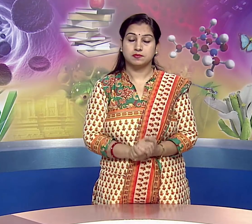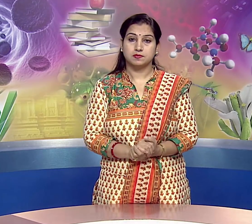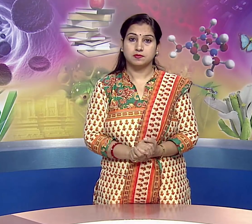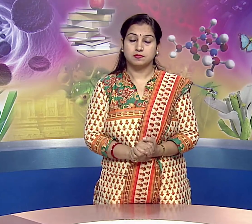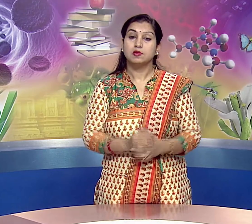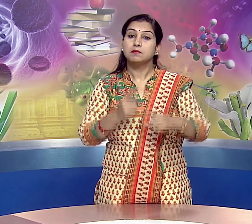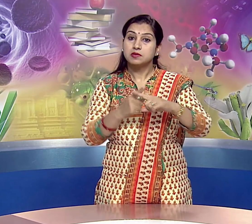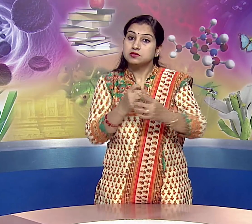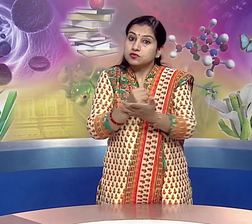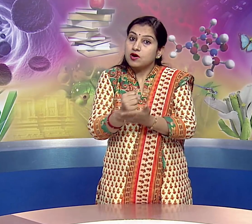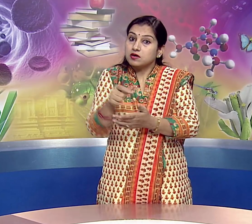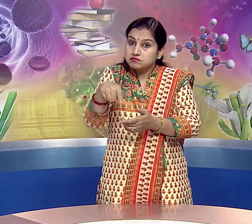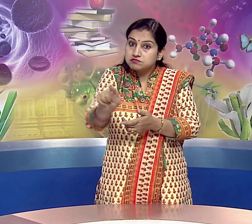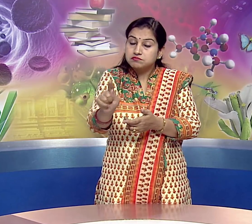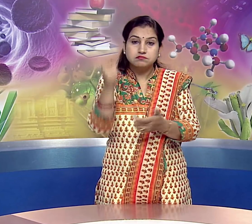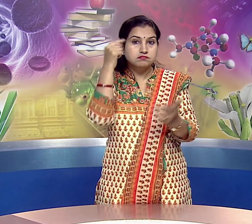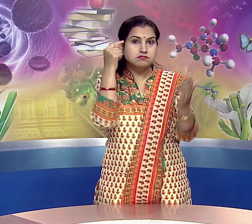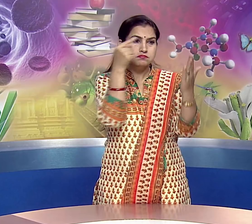and try to analyze